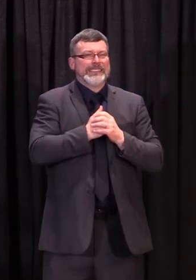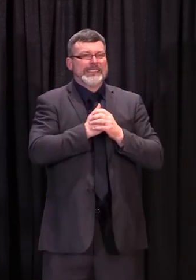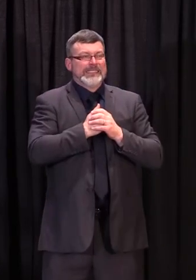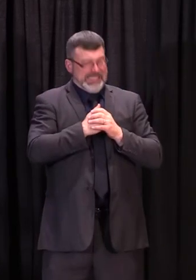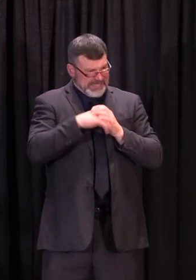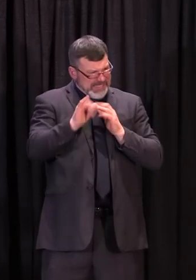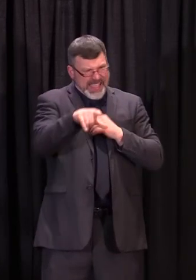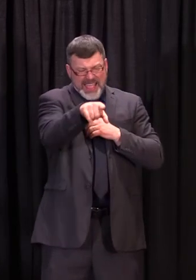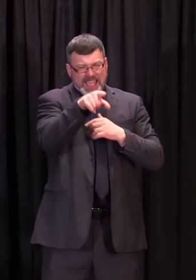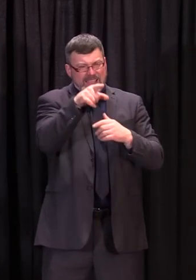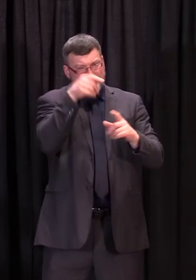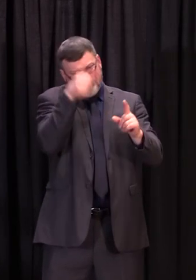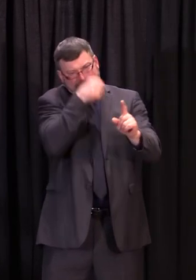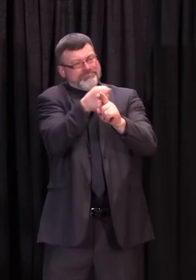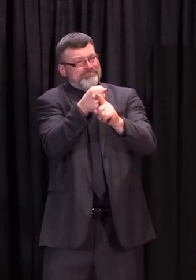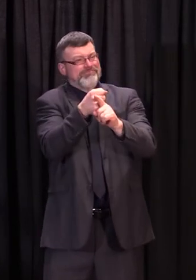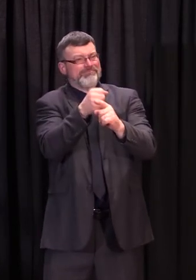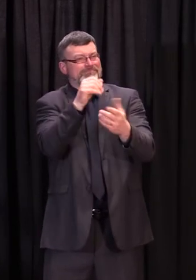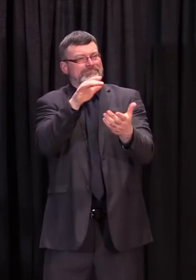for affordable homes.